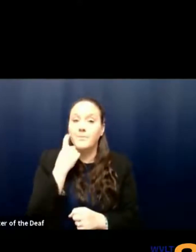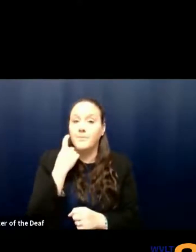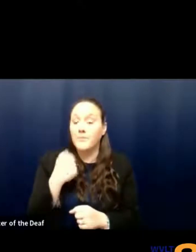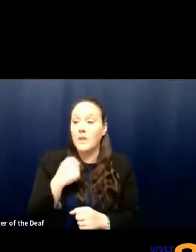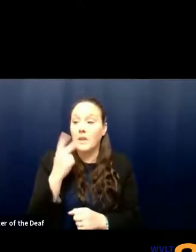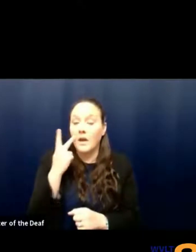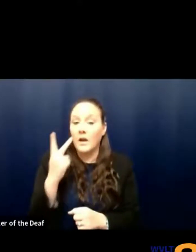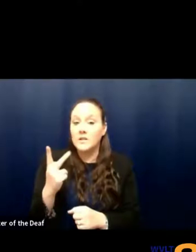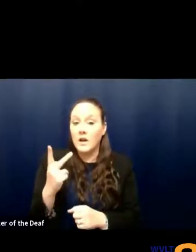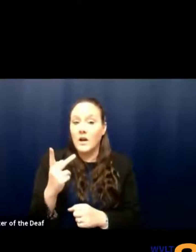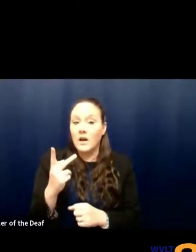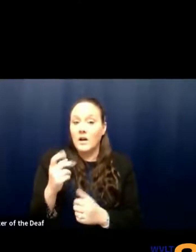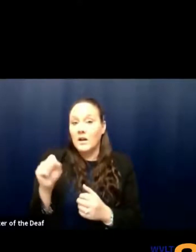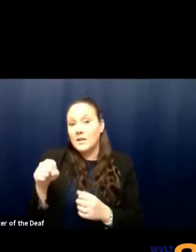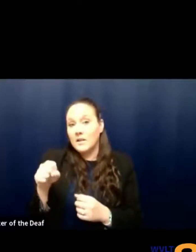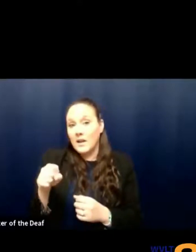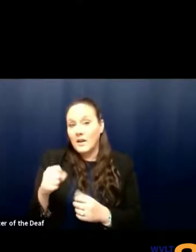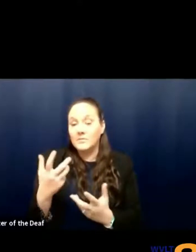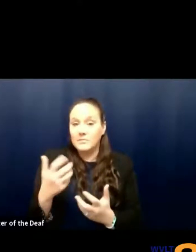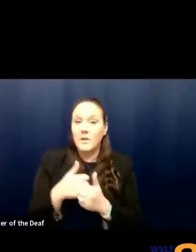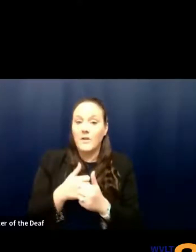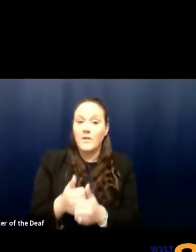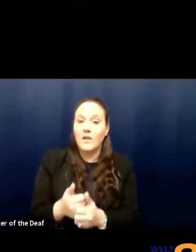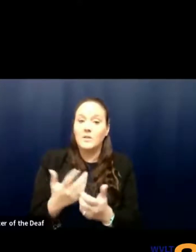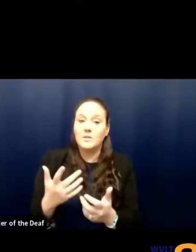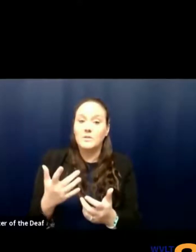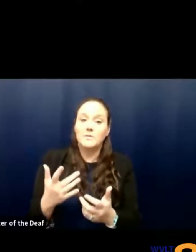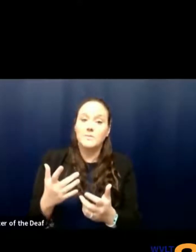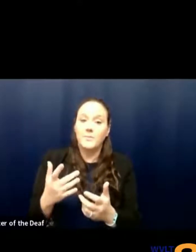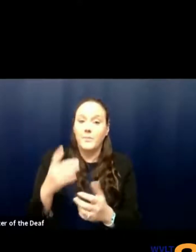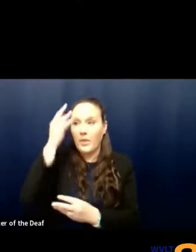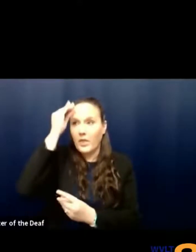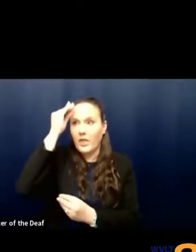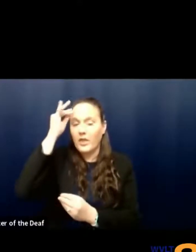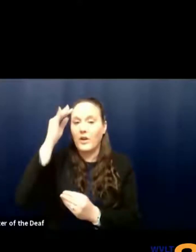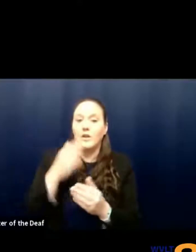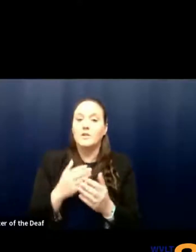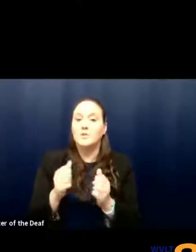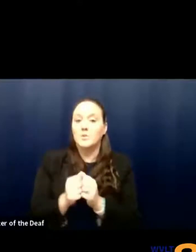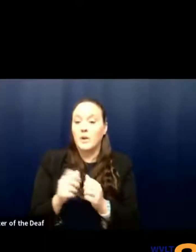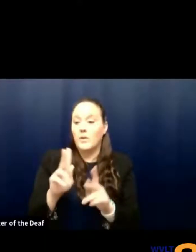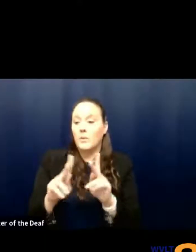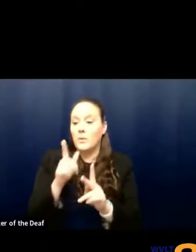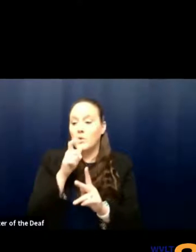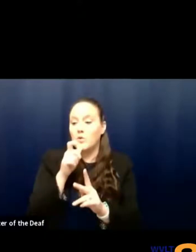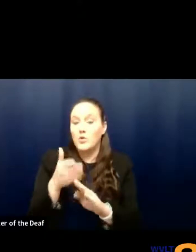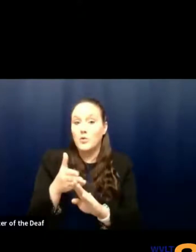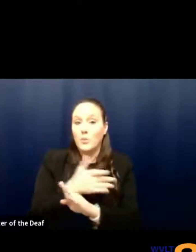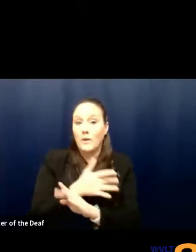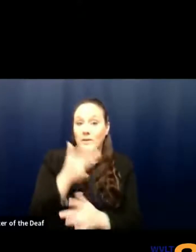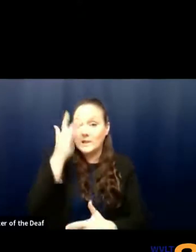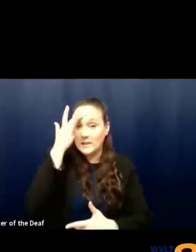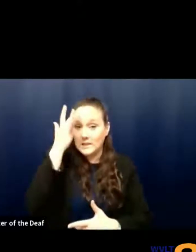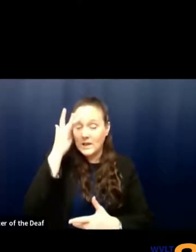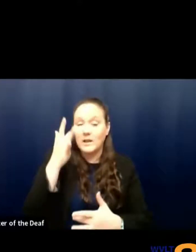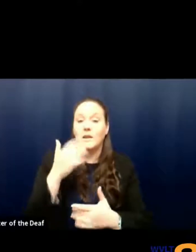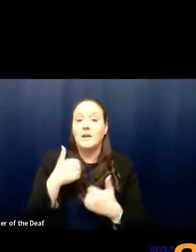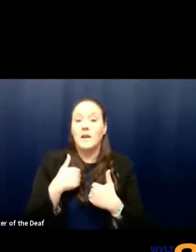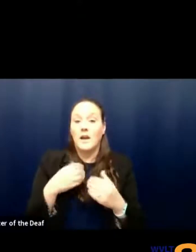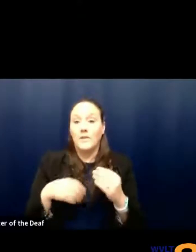does, it kind of goes along with the sentiments or the thought process with people who've previously had disease having a more robust immune response.